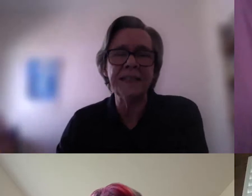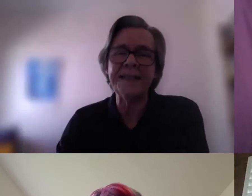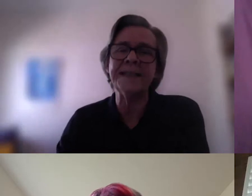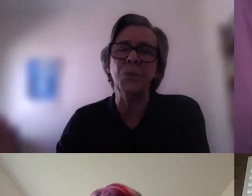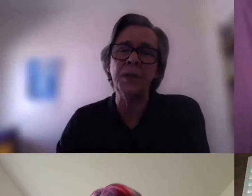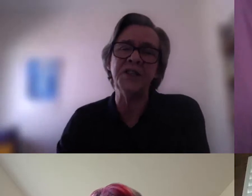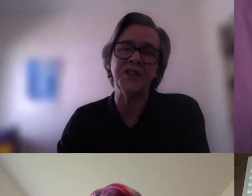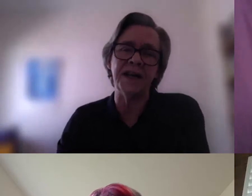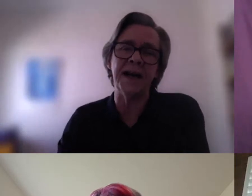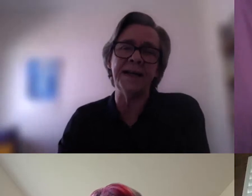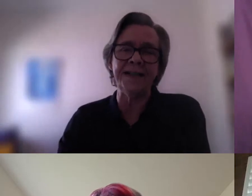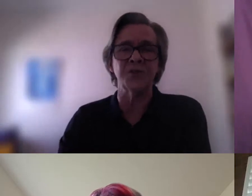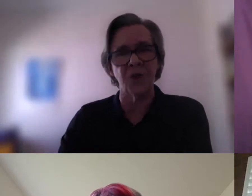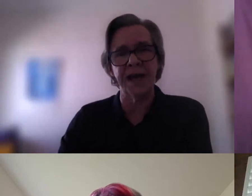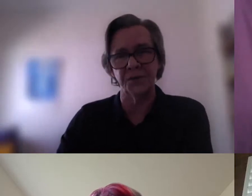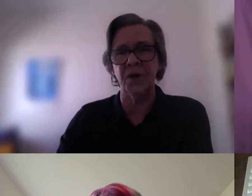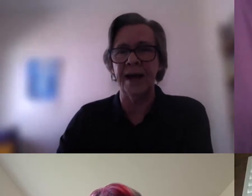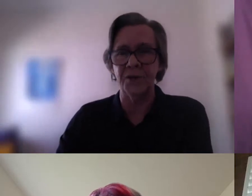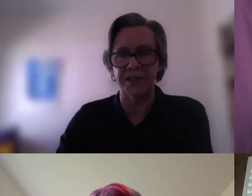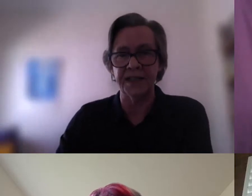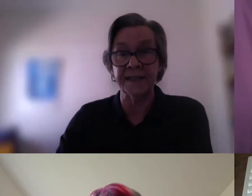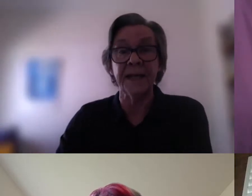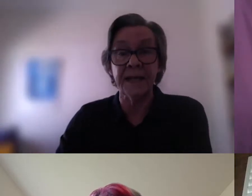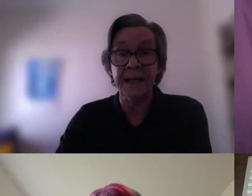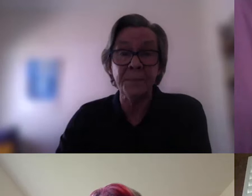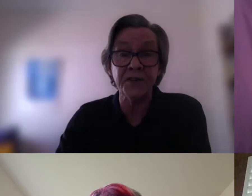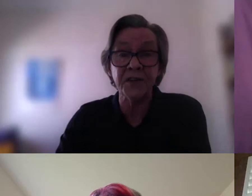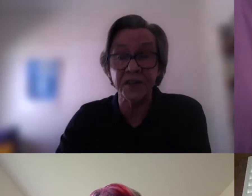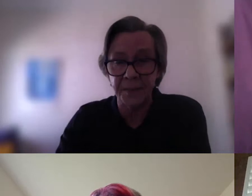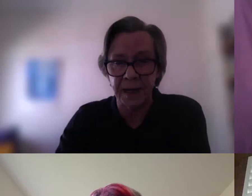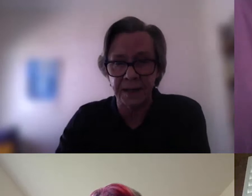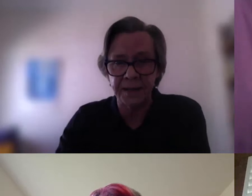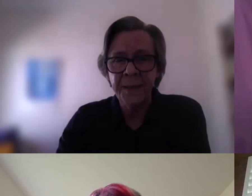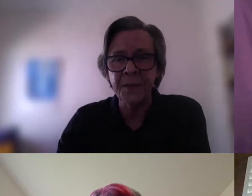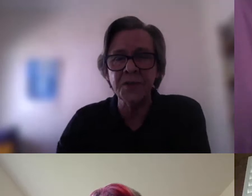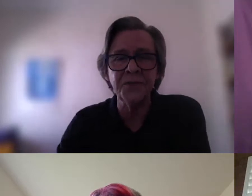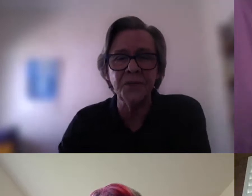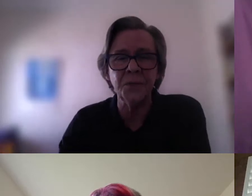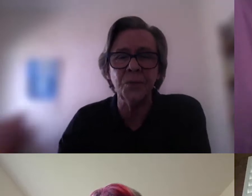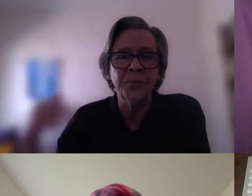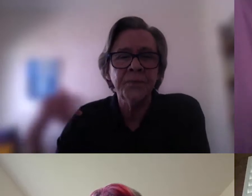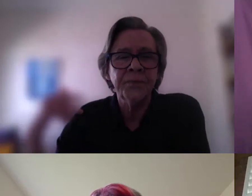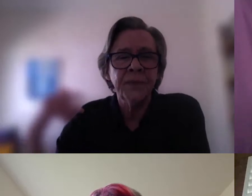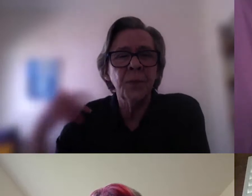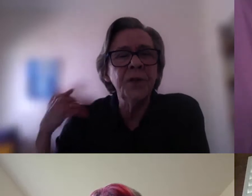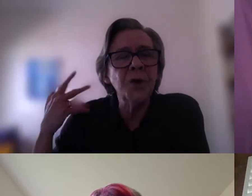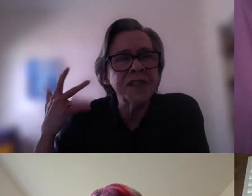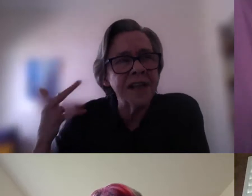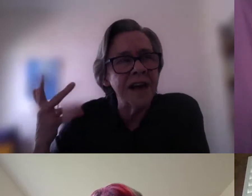selecting which sign is right for our context. And it means you've got to think about it, Because often Absolutely. we're not